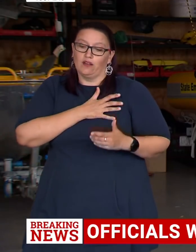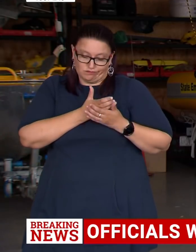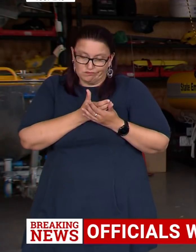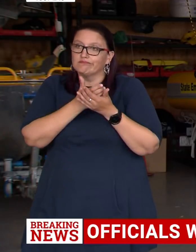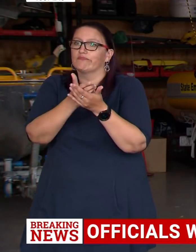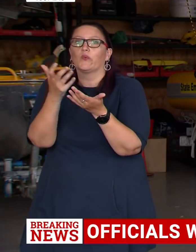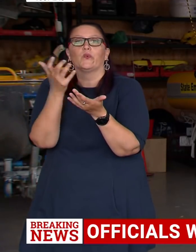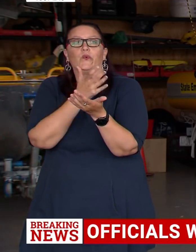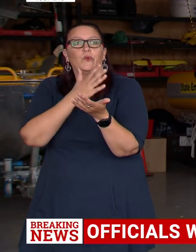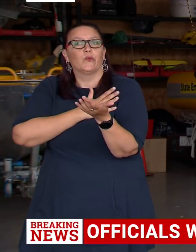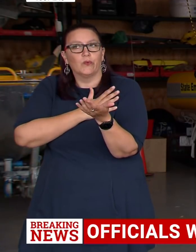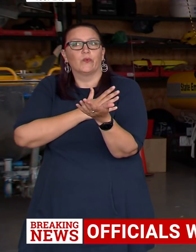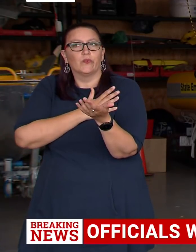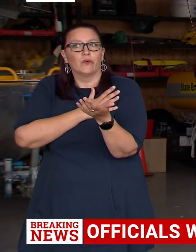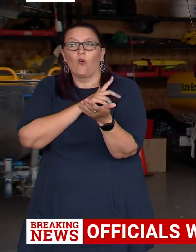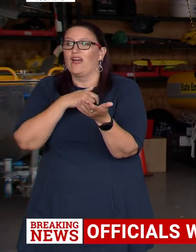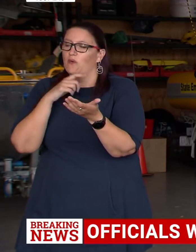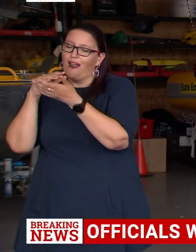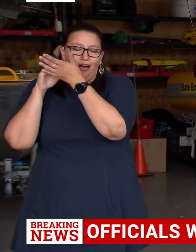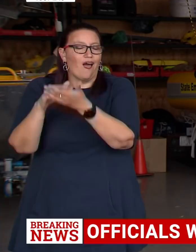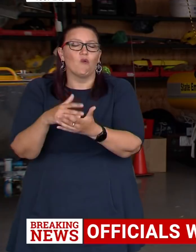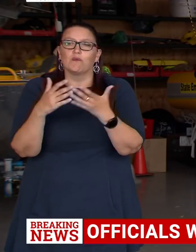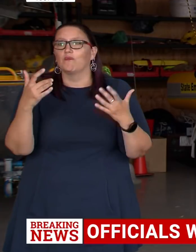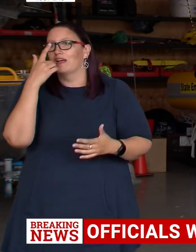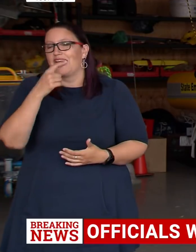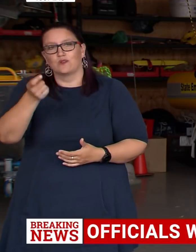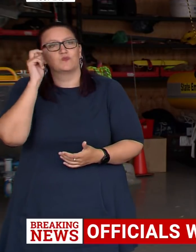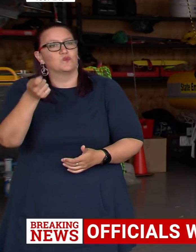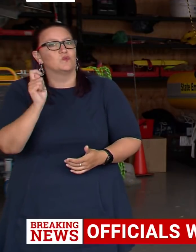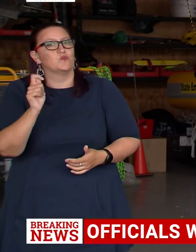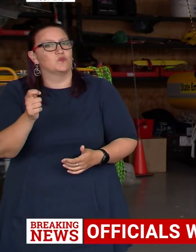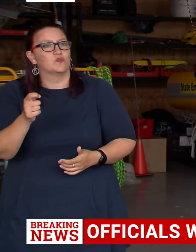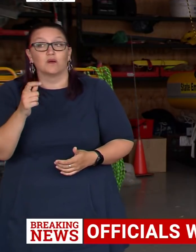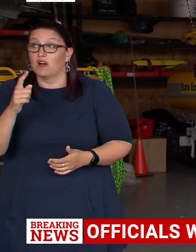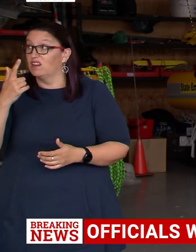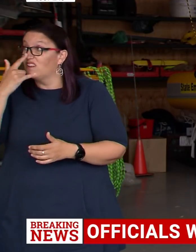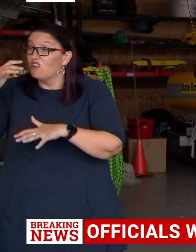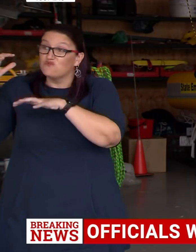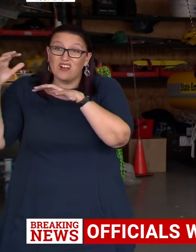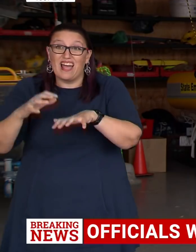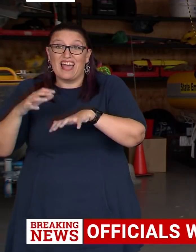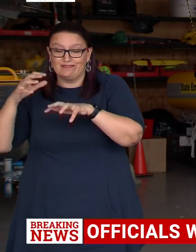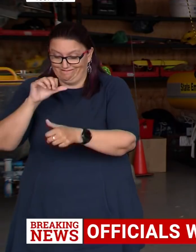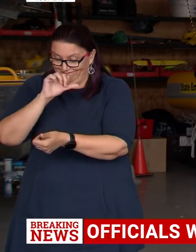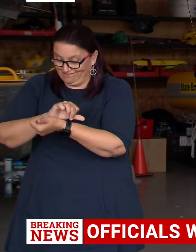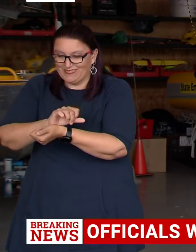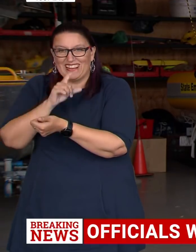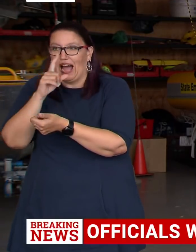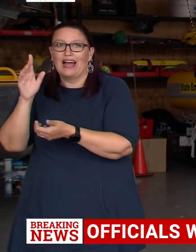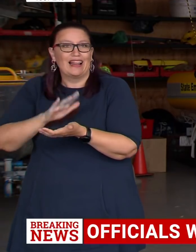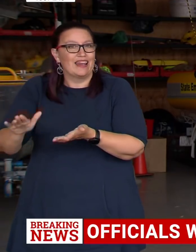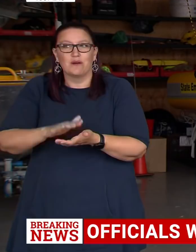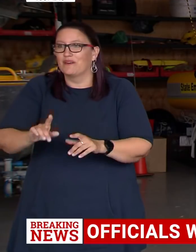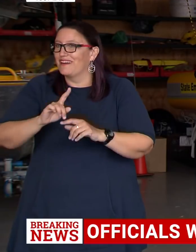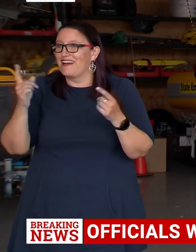But obviously that is limited to in our ability when the rain continues to fall,